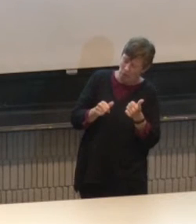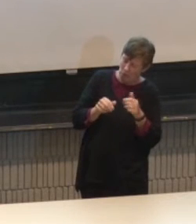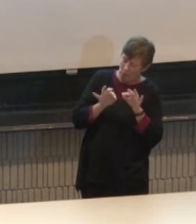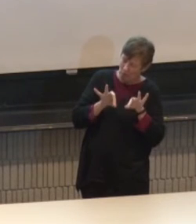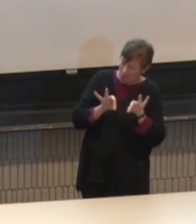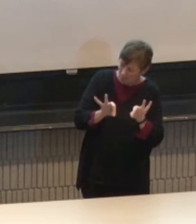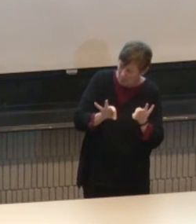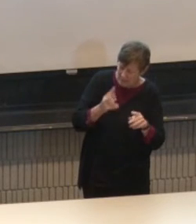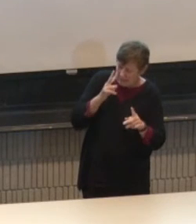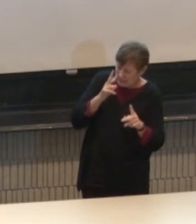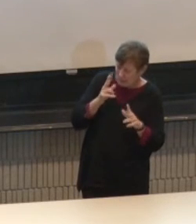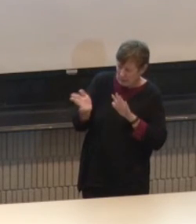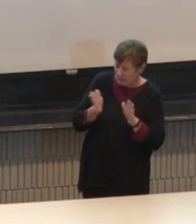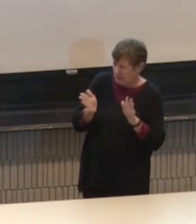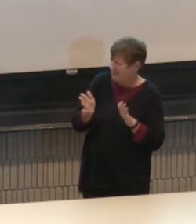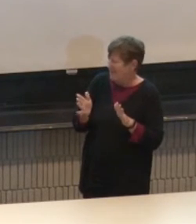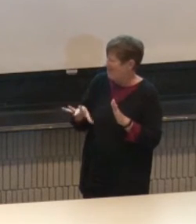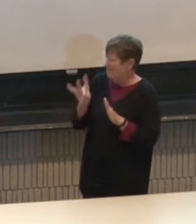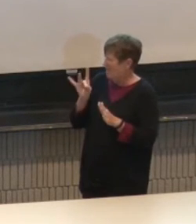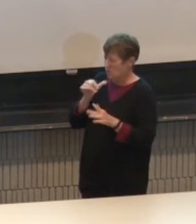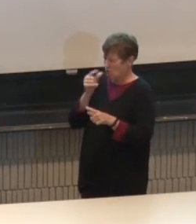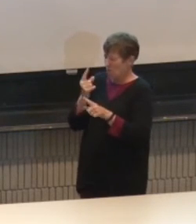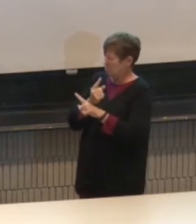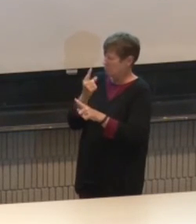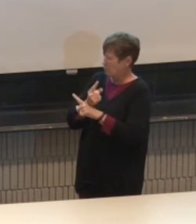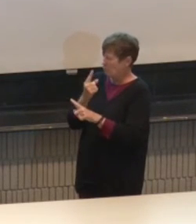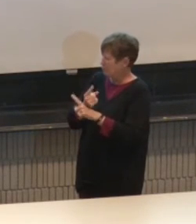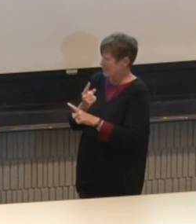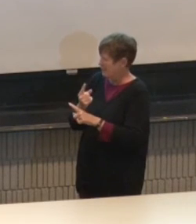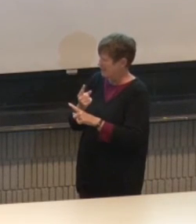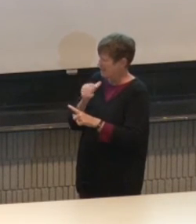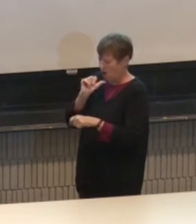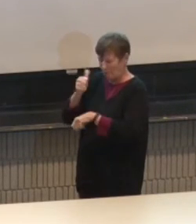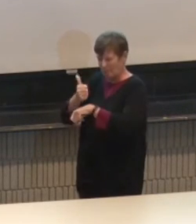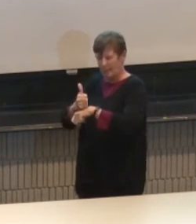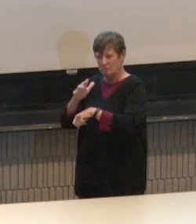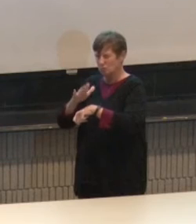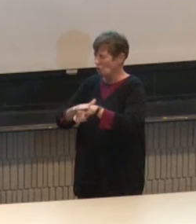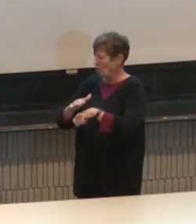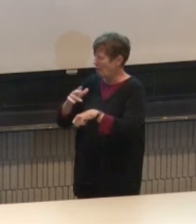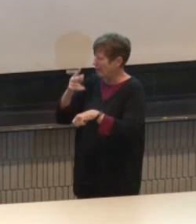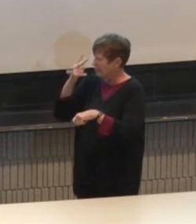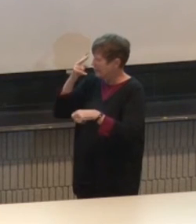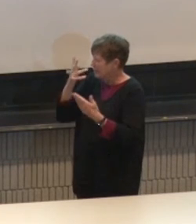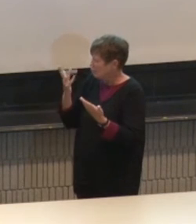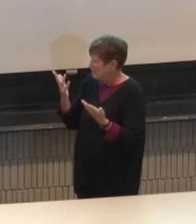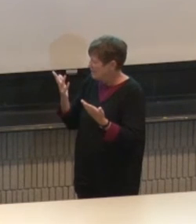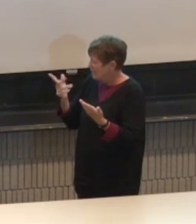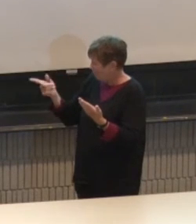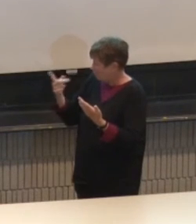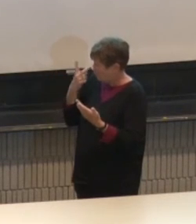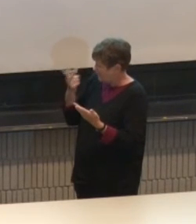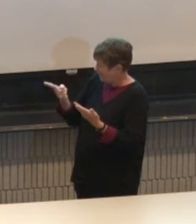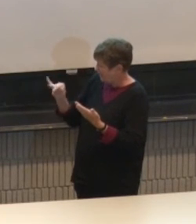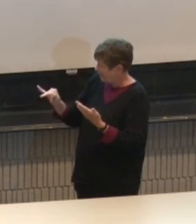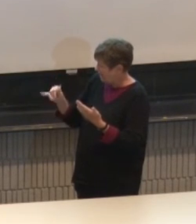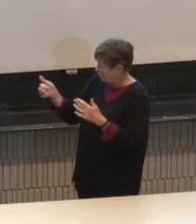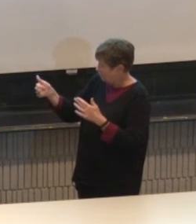so inappropriate and not based in any theory. Have you come across that as well? You know, in terms of professors